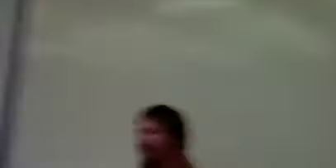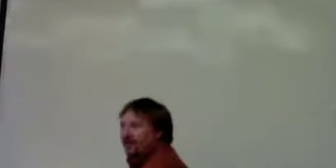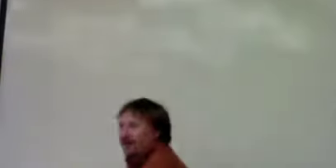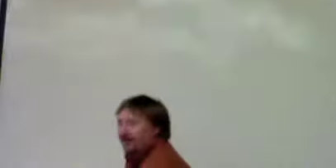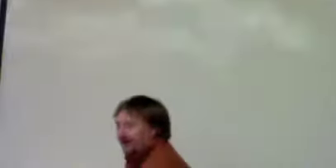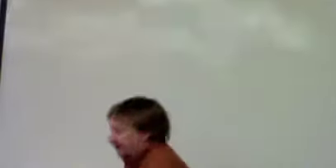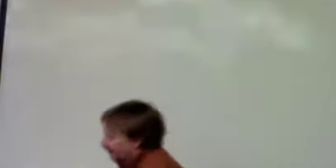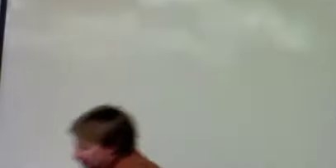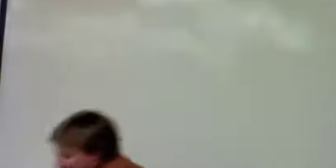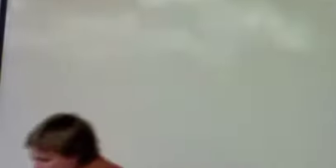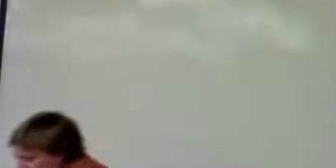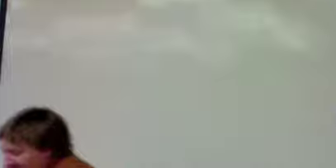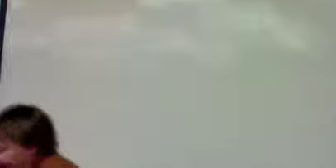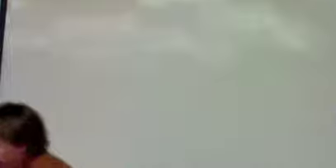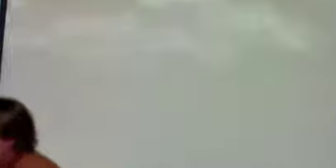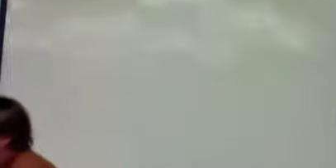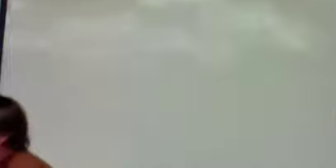Oh, sorry.